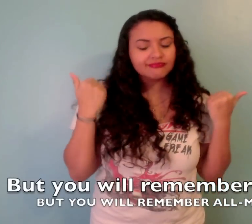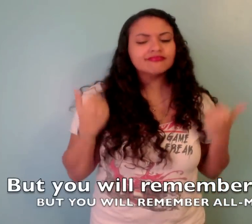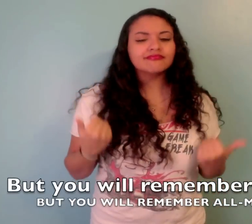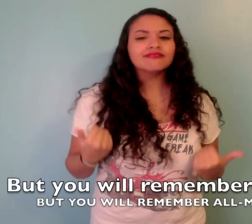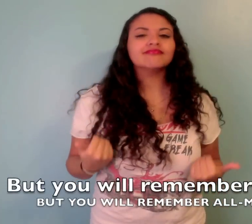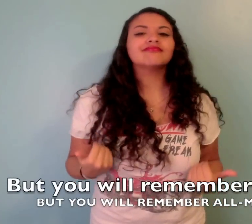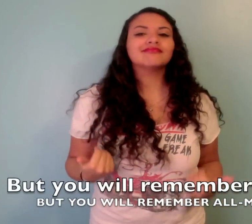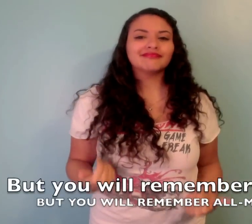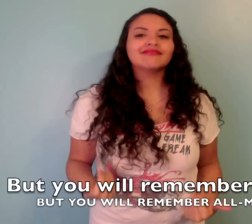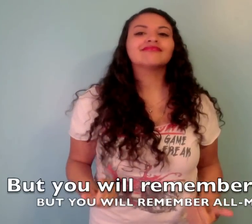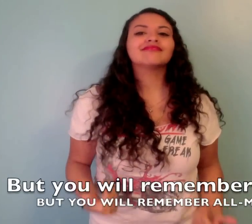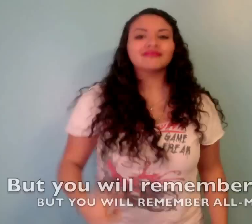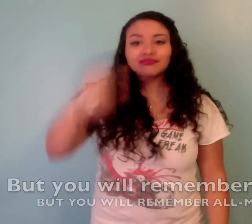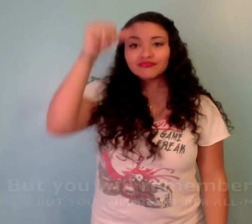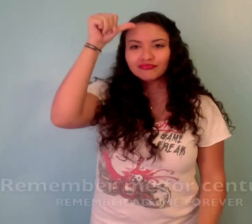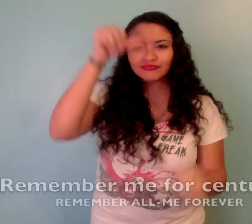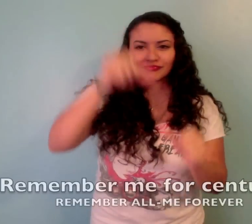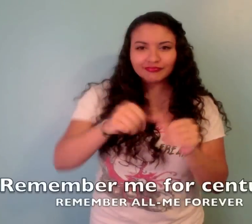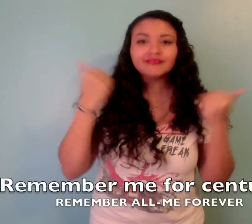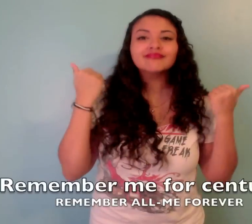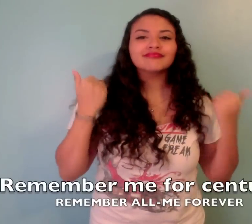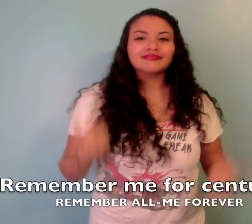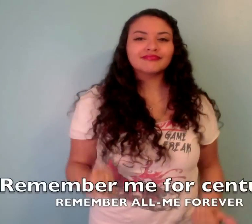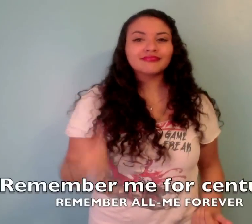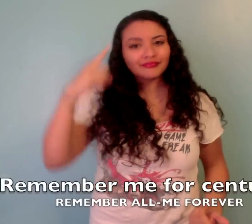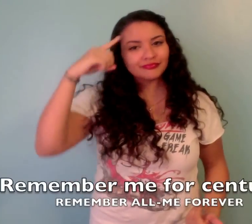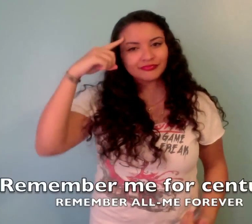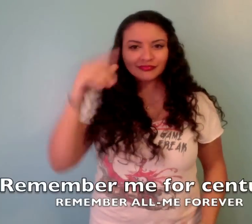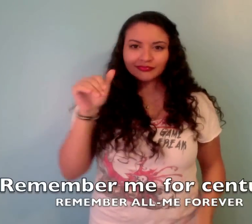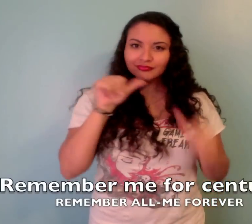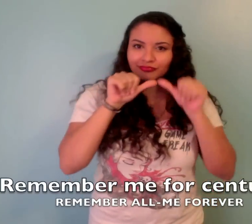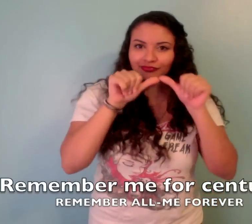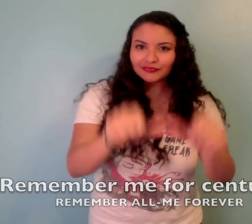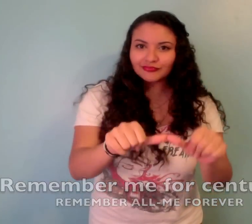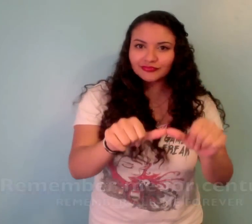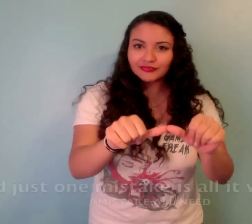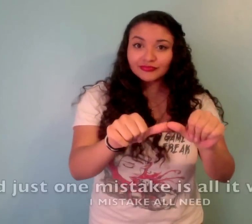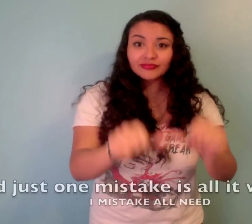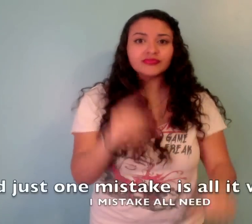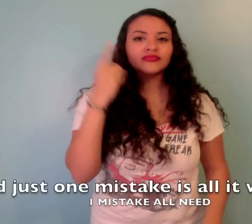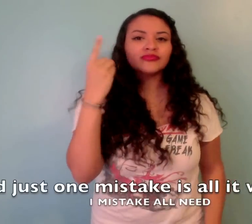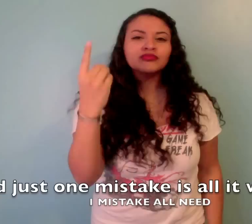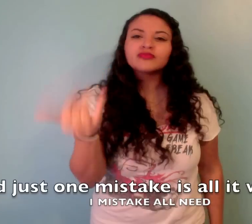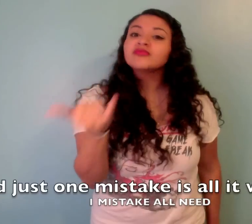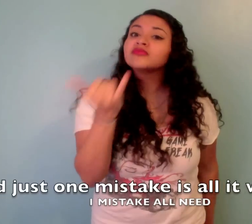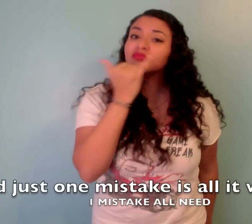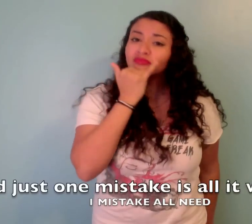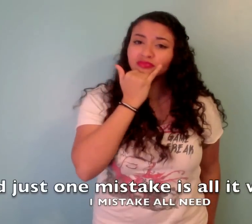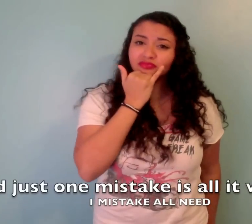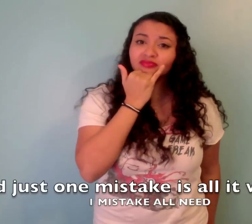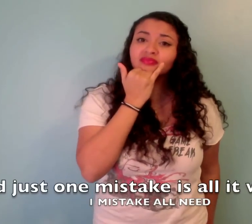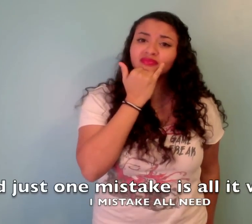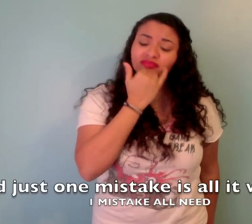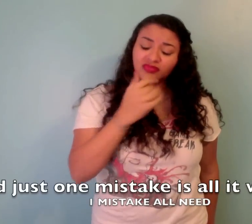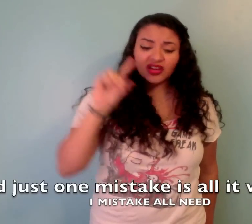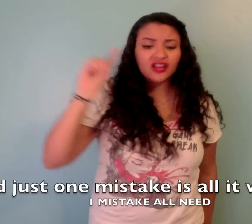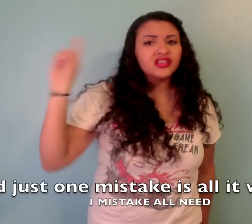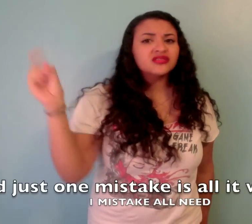me, remember me for centuries Is just one mistake is